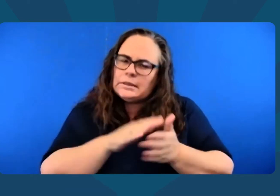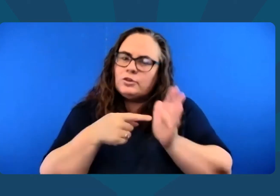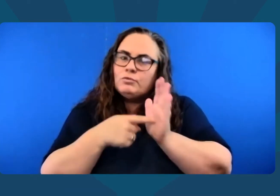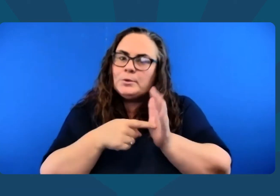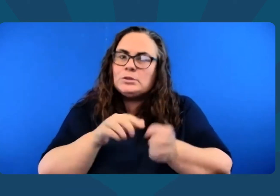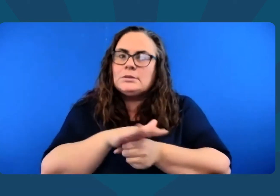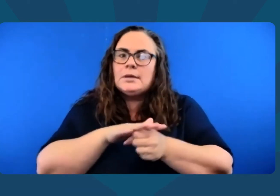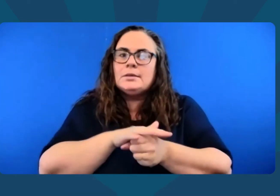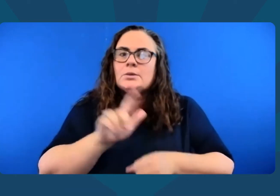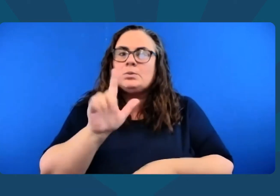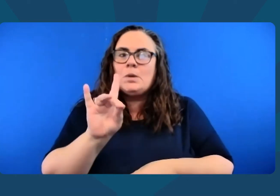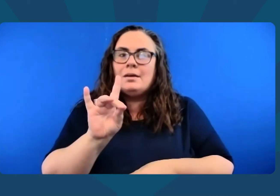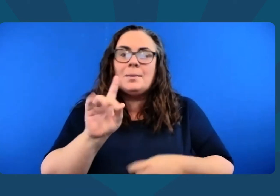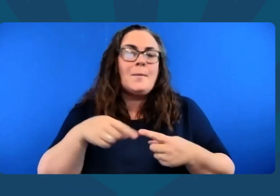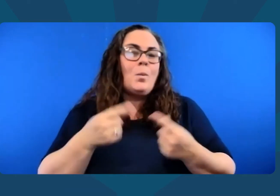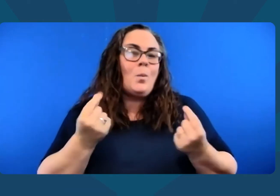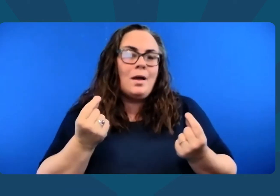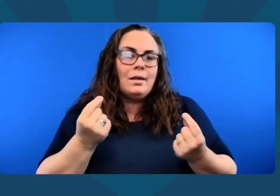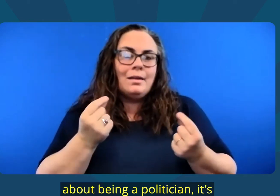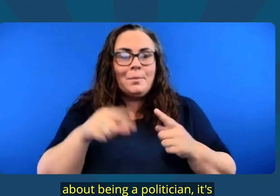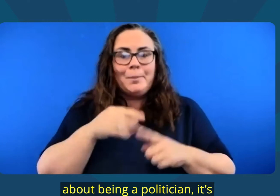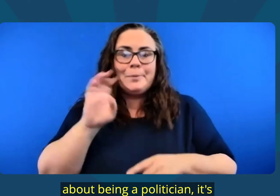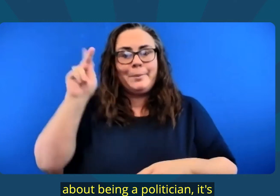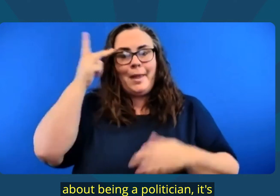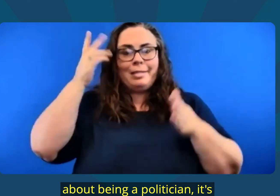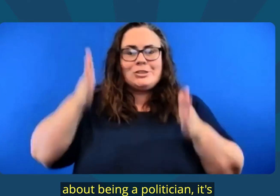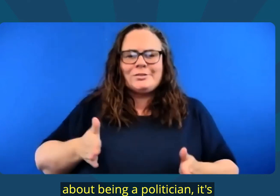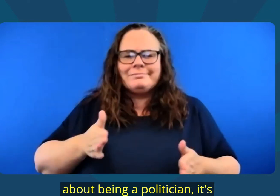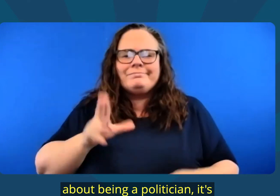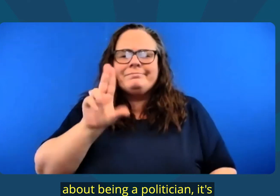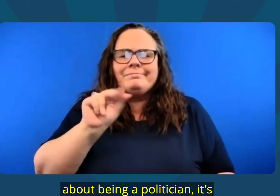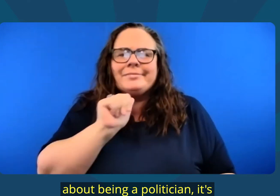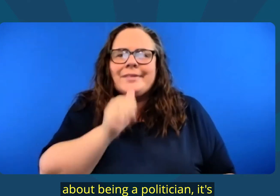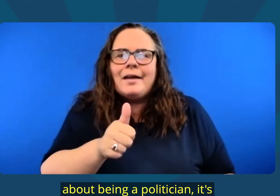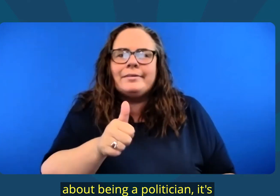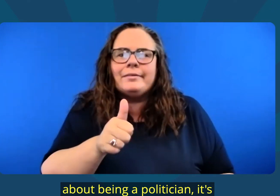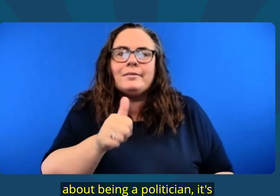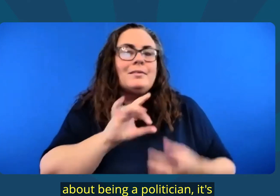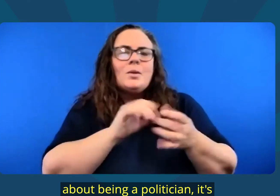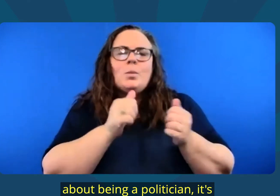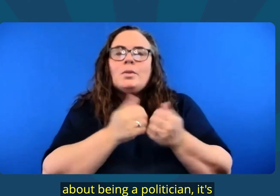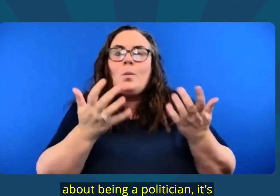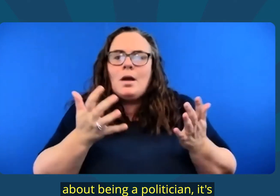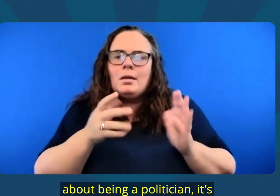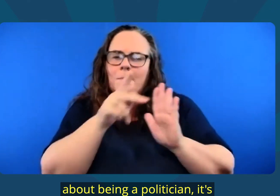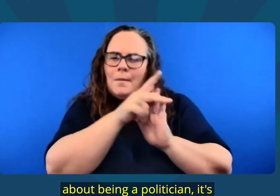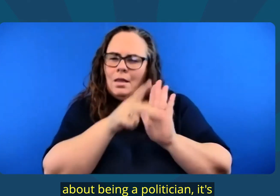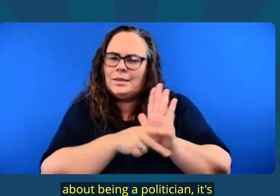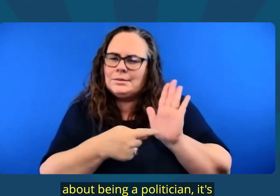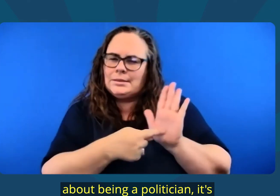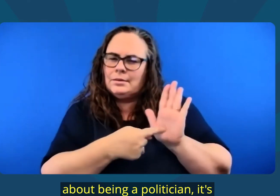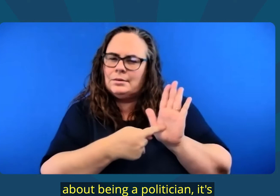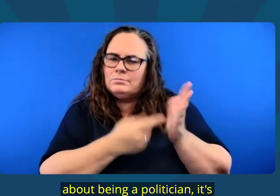I believe representing LD28 is not about being a politician. It's about being a policymaker.